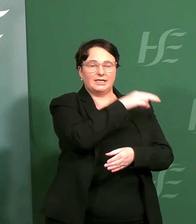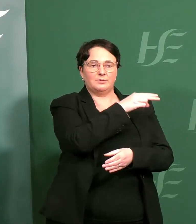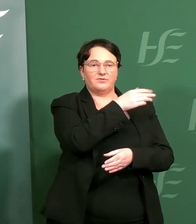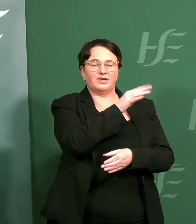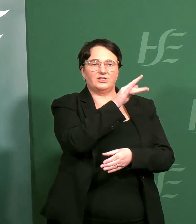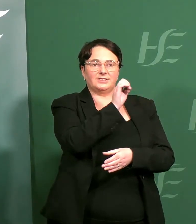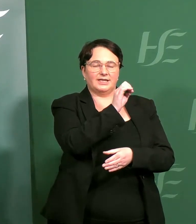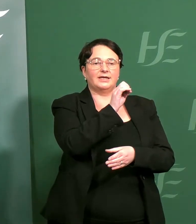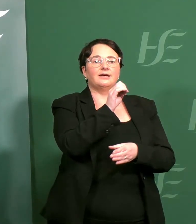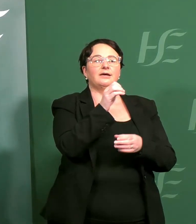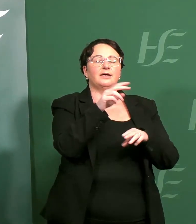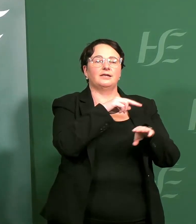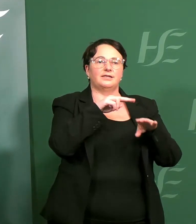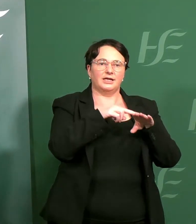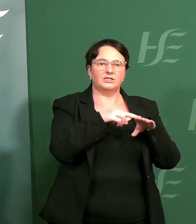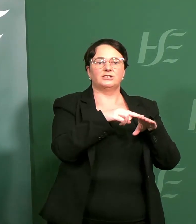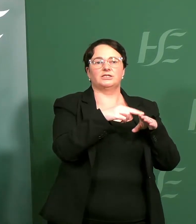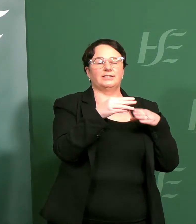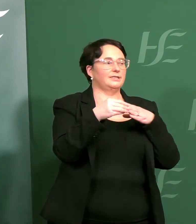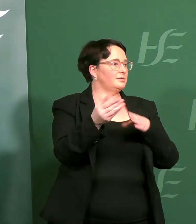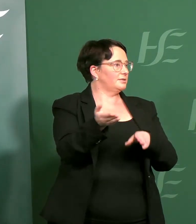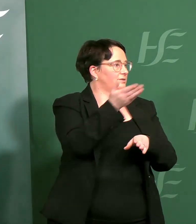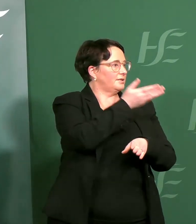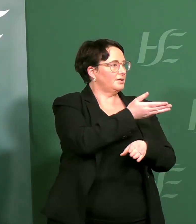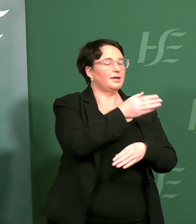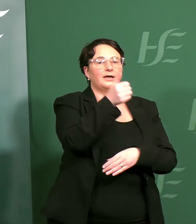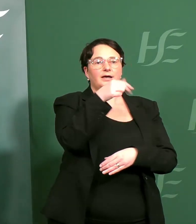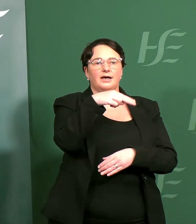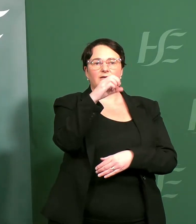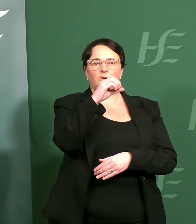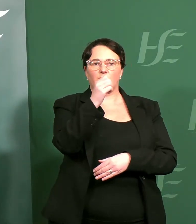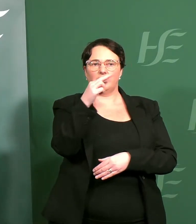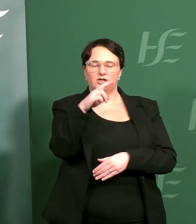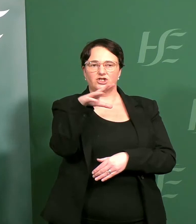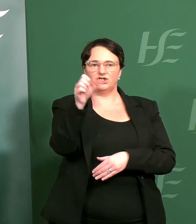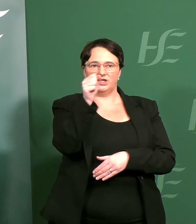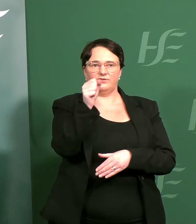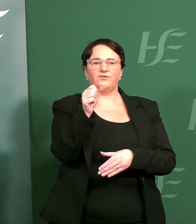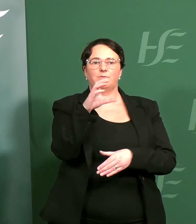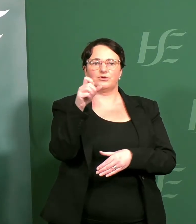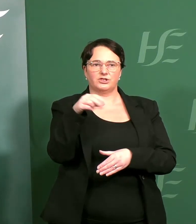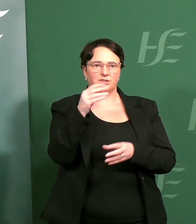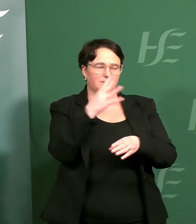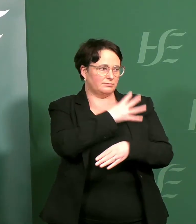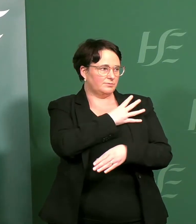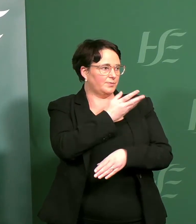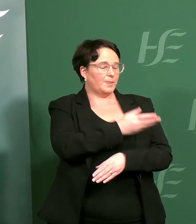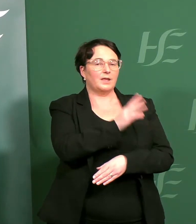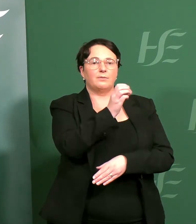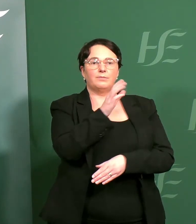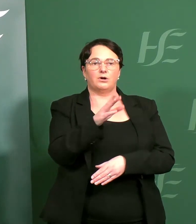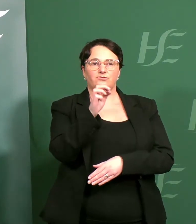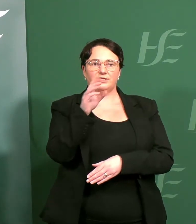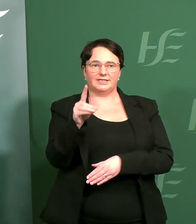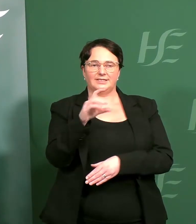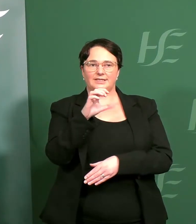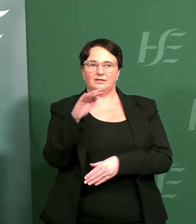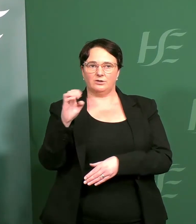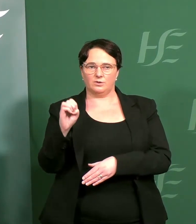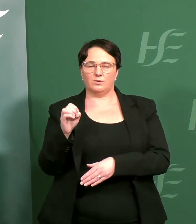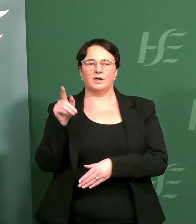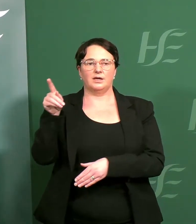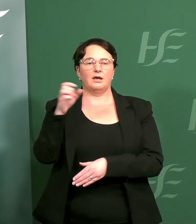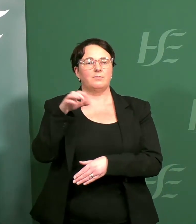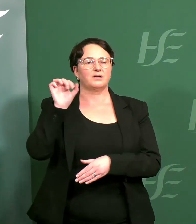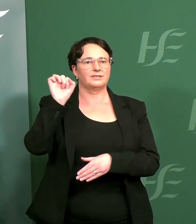HSE National Lead, Testing, Tracing and Vaccinations. Anne O'Connor, Chief Operations Officer. Paul Reid, CEO. And Mark Brennock, National Director